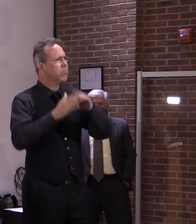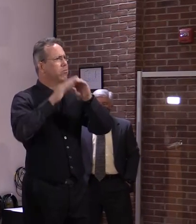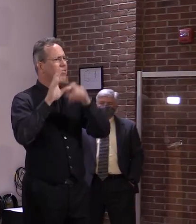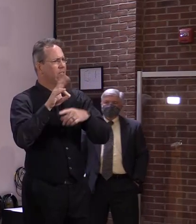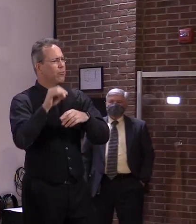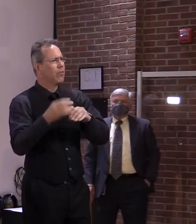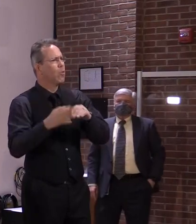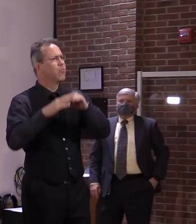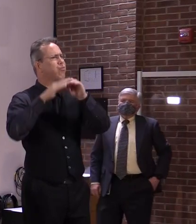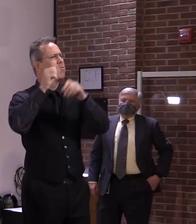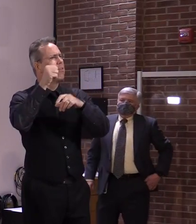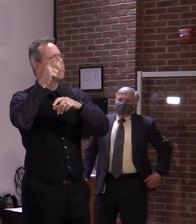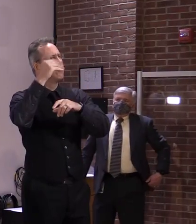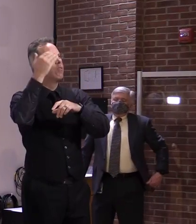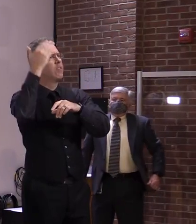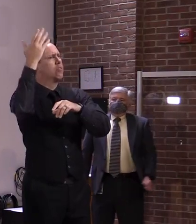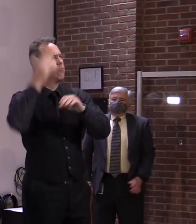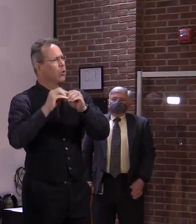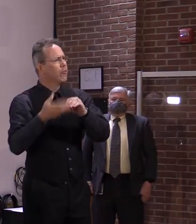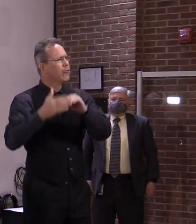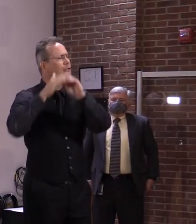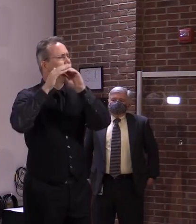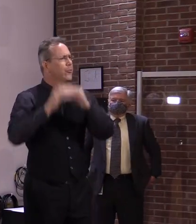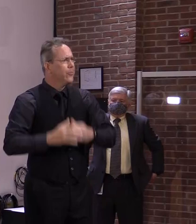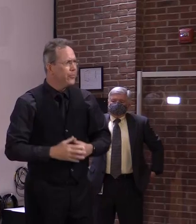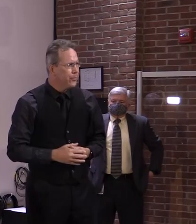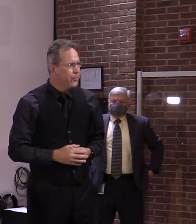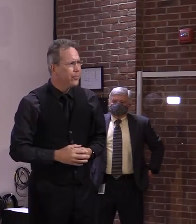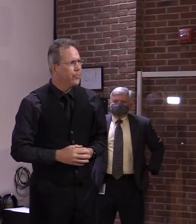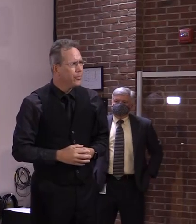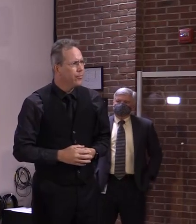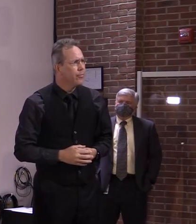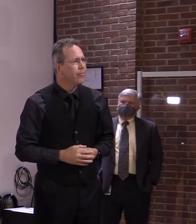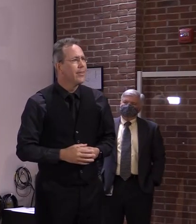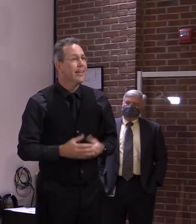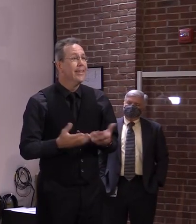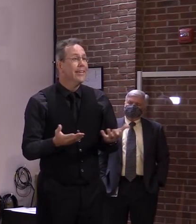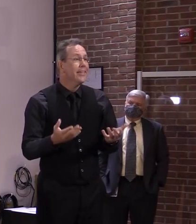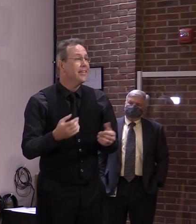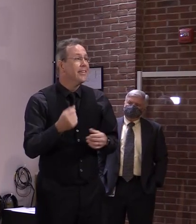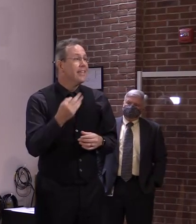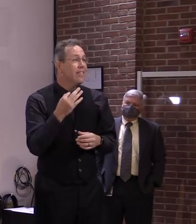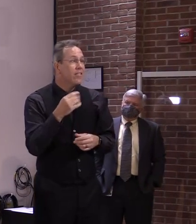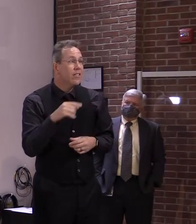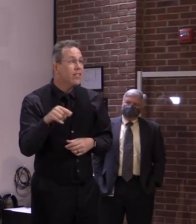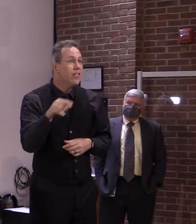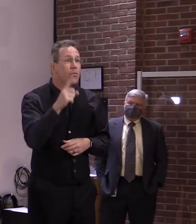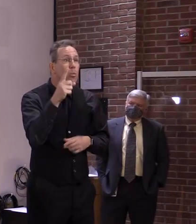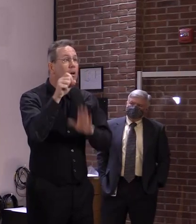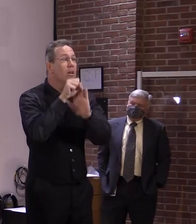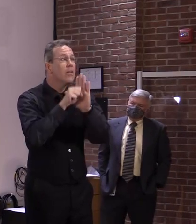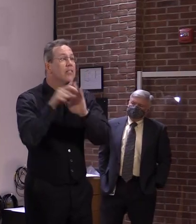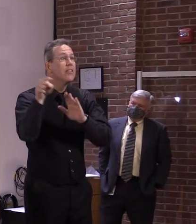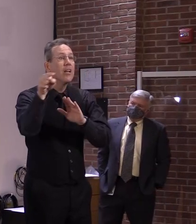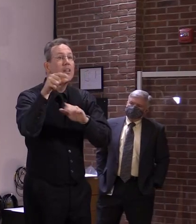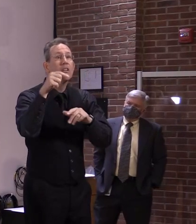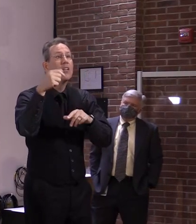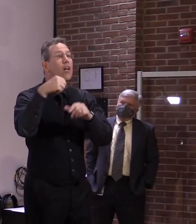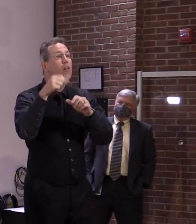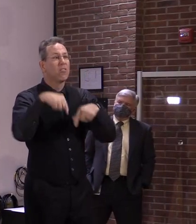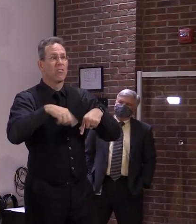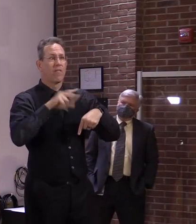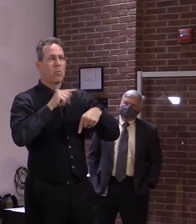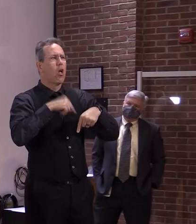so choose it. So I think that, you know, if there is a state in the country that's going to get to a level that is really high